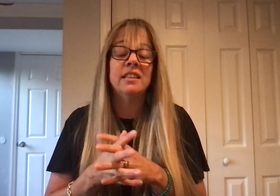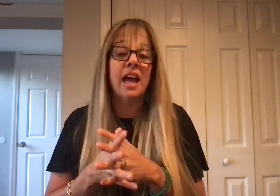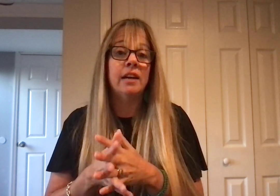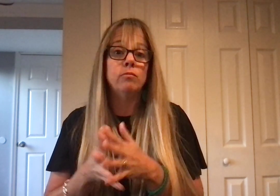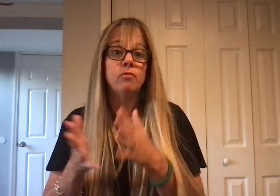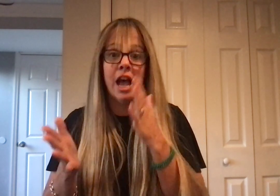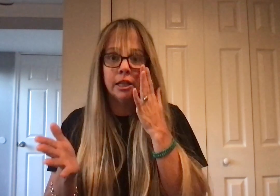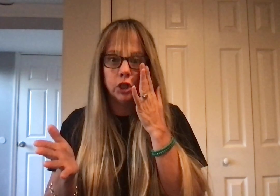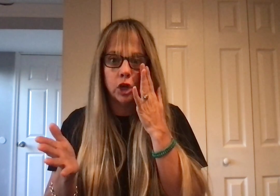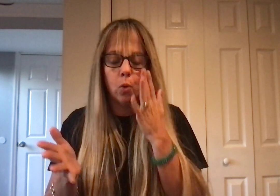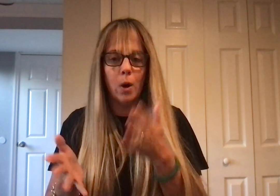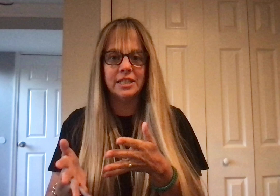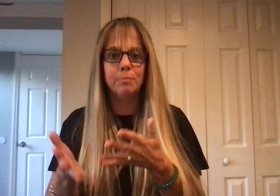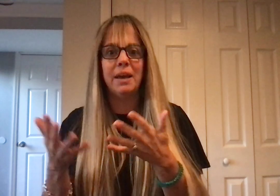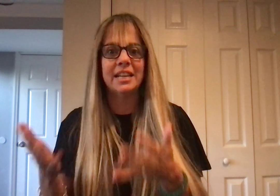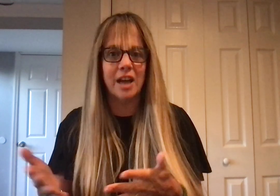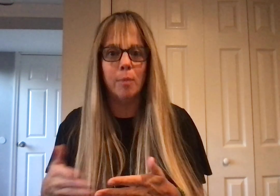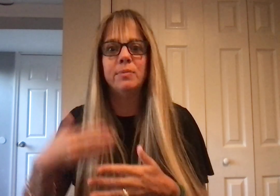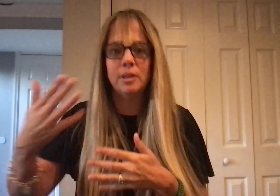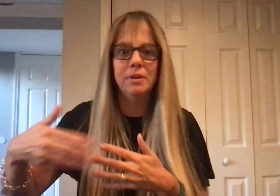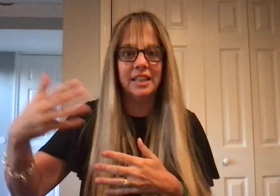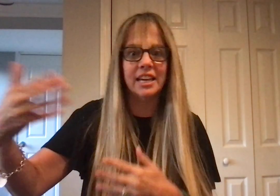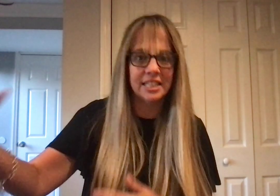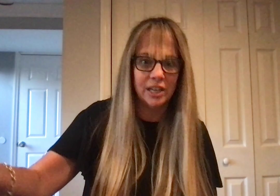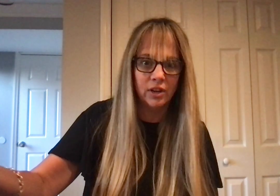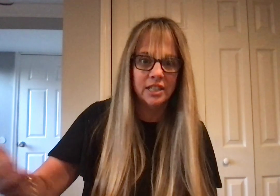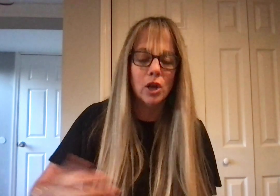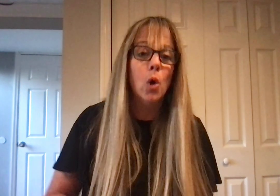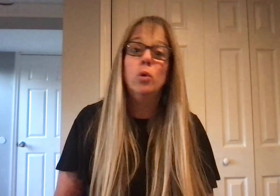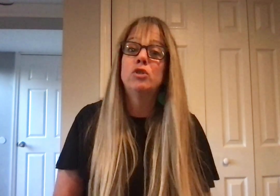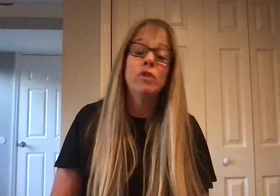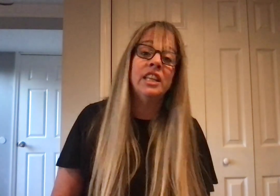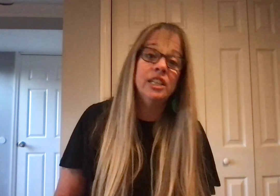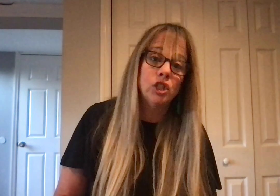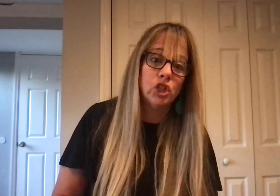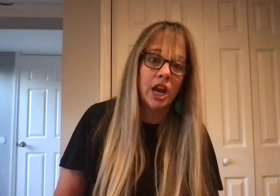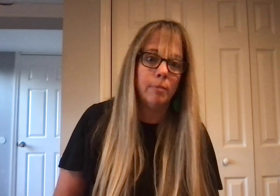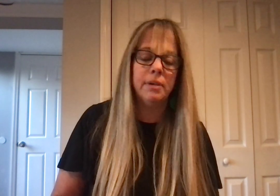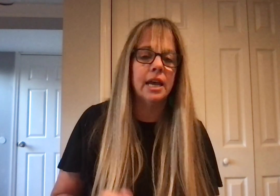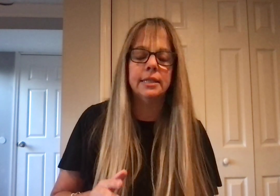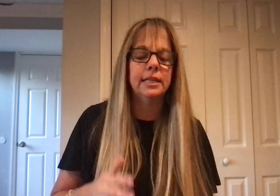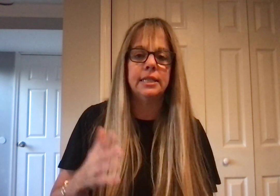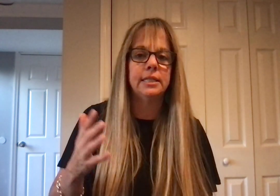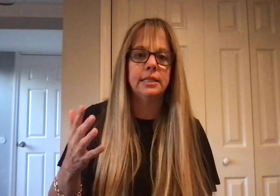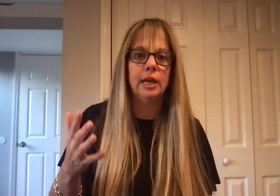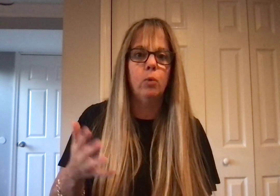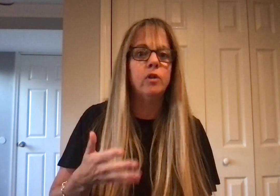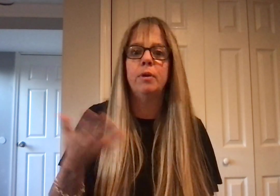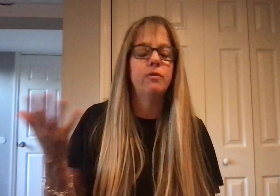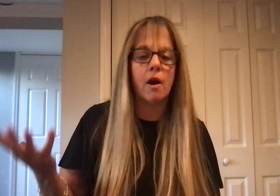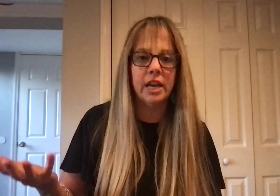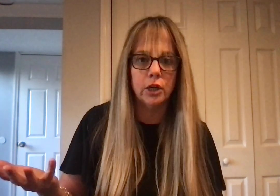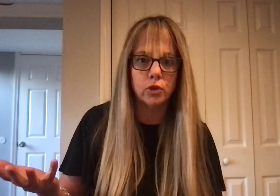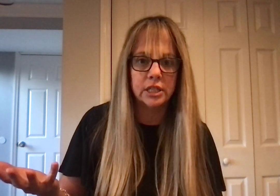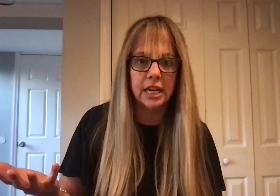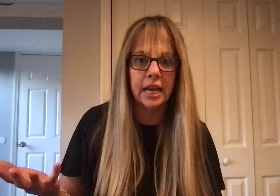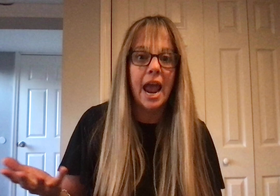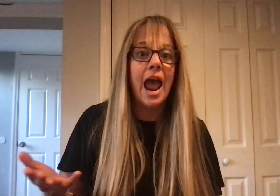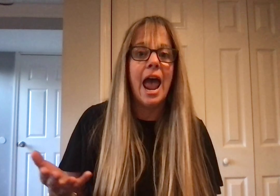that reality show wasn't picked up to be like a series, which really is a shame because it would have been very interesting,